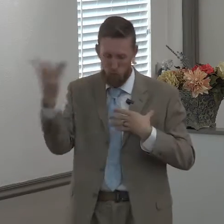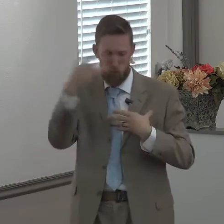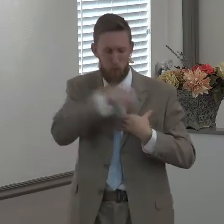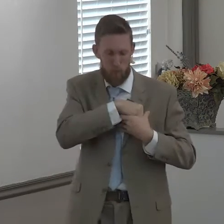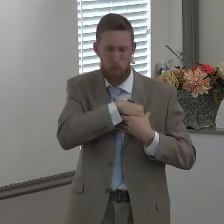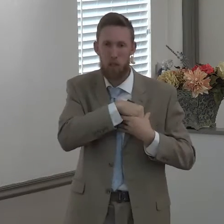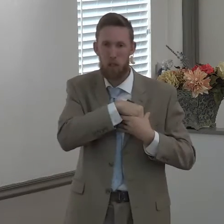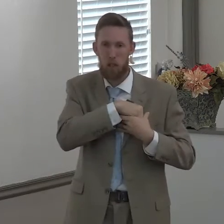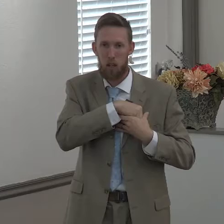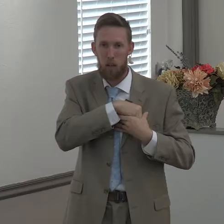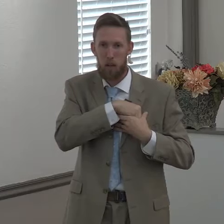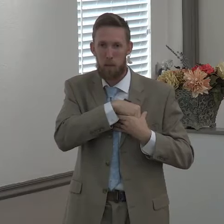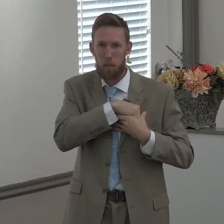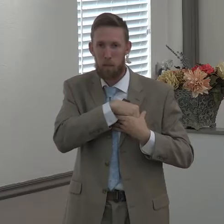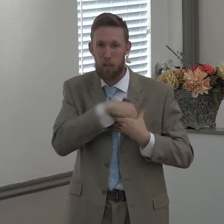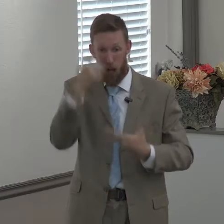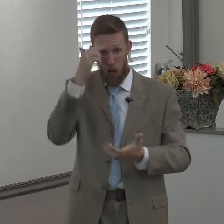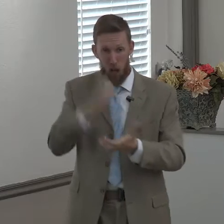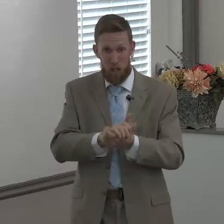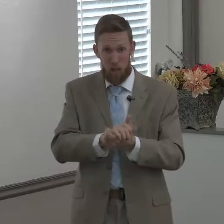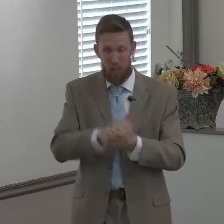and that is what's necessary.